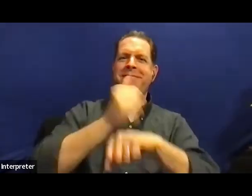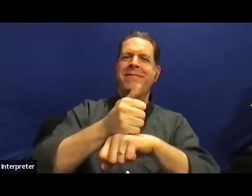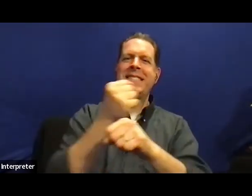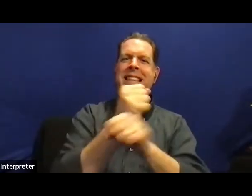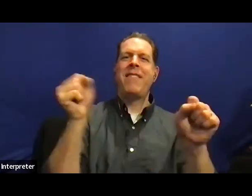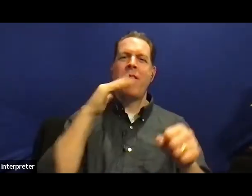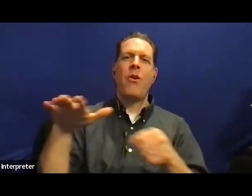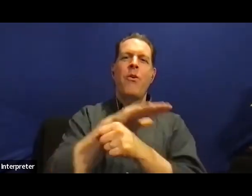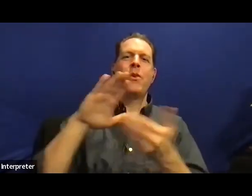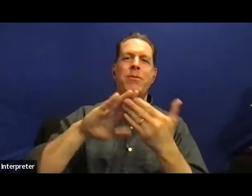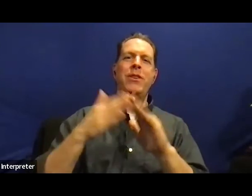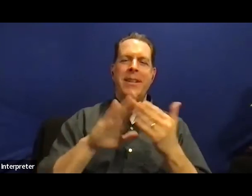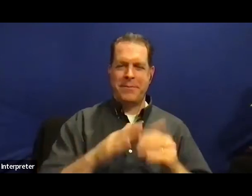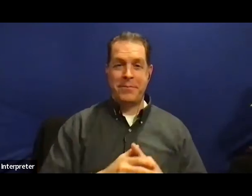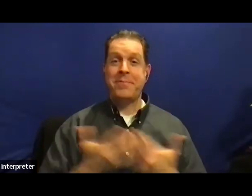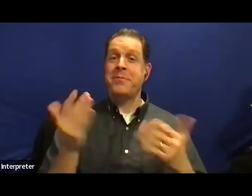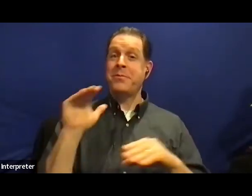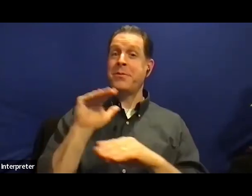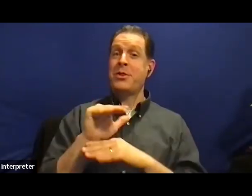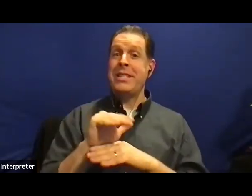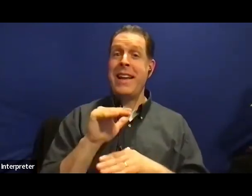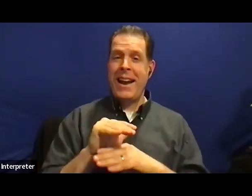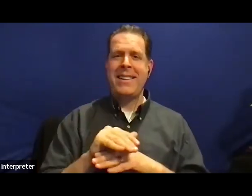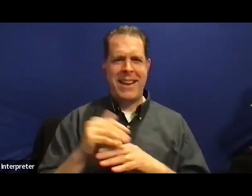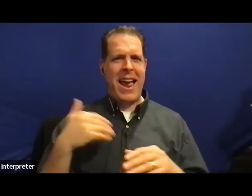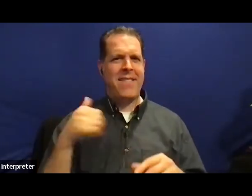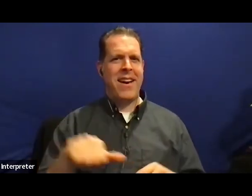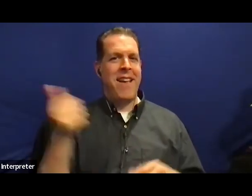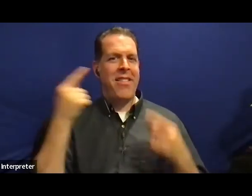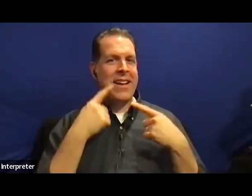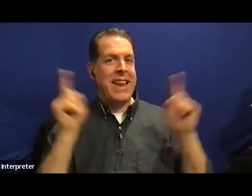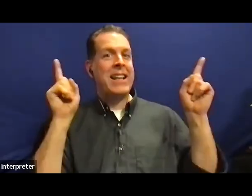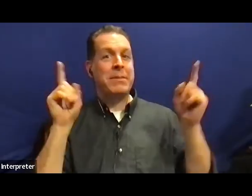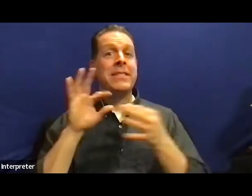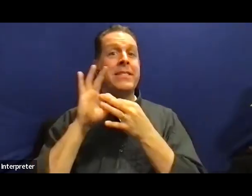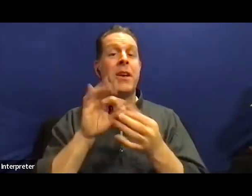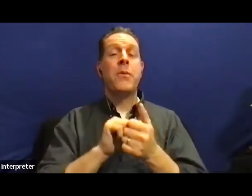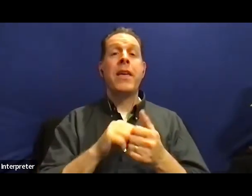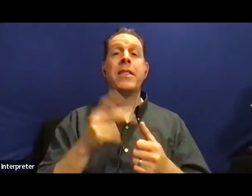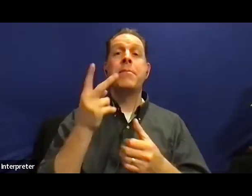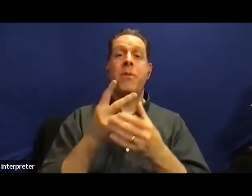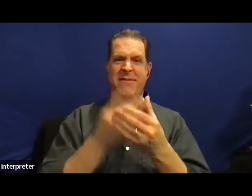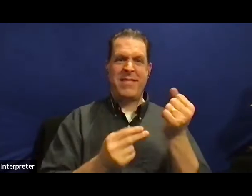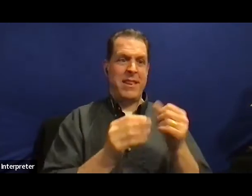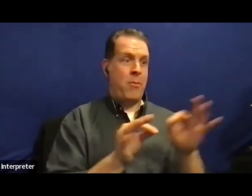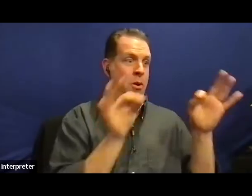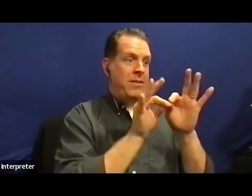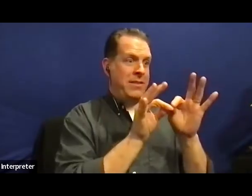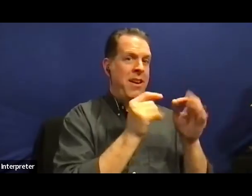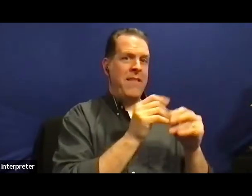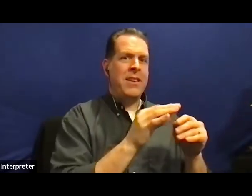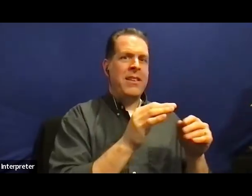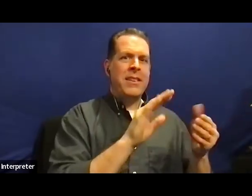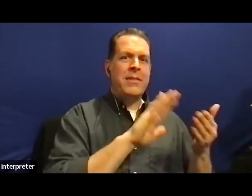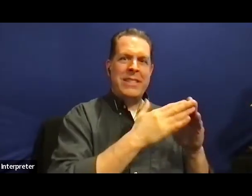community. Now tonight, I have another announcement that relates to both the important issue of public safety, as